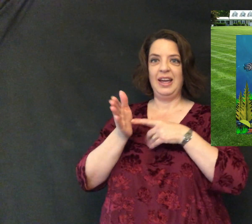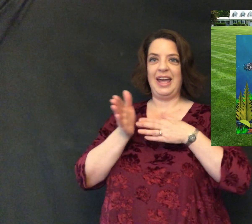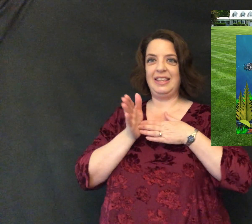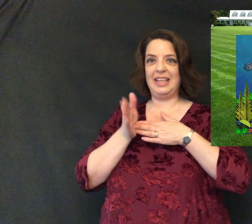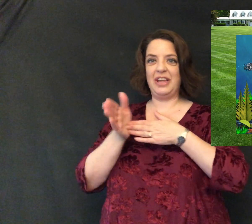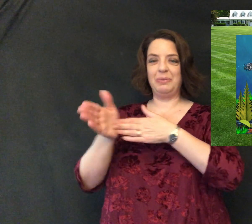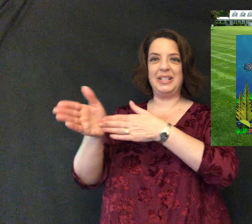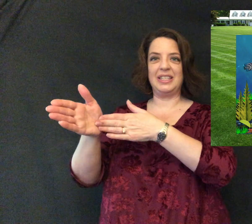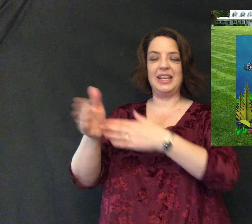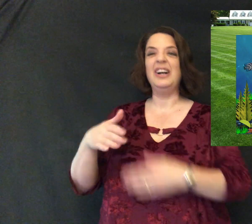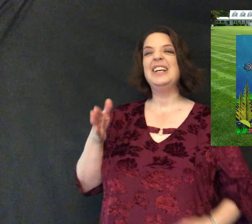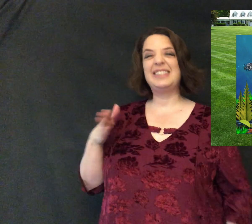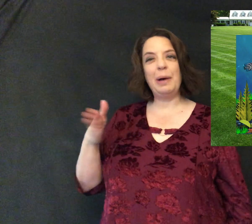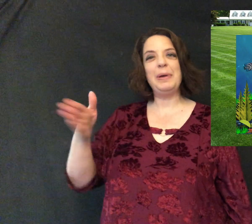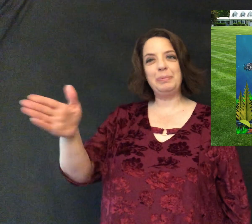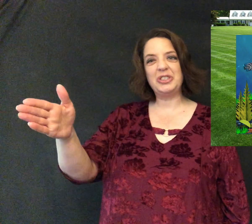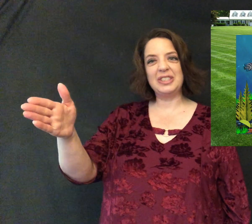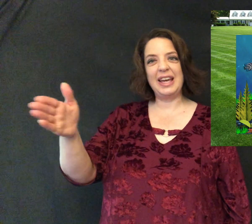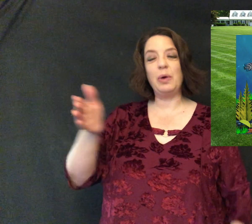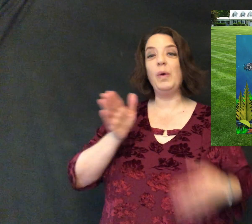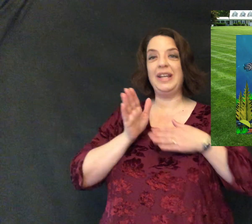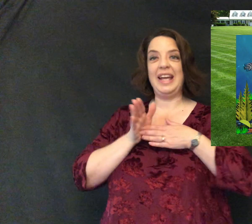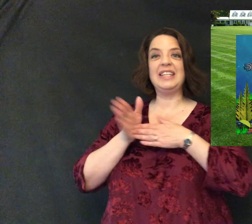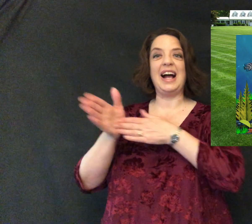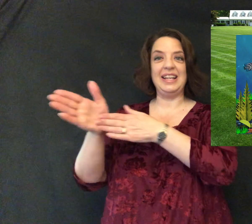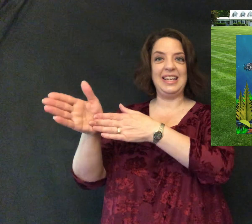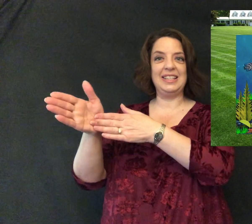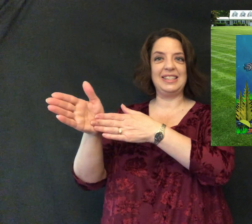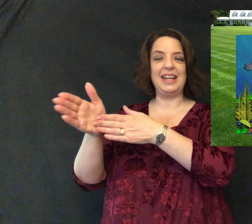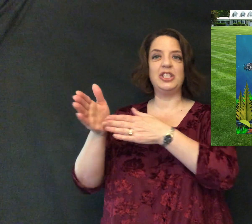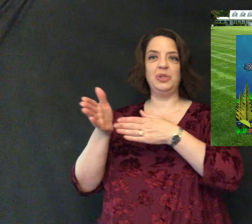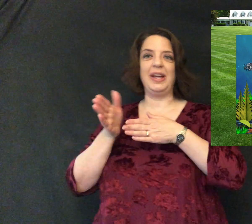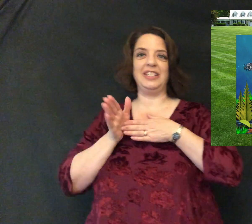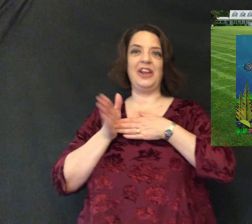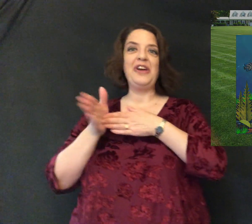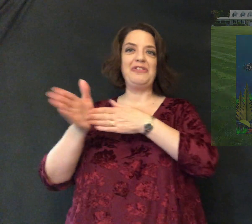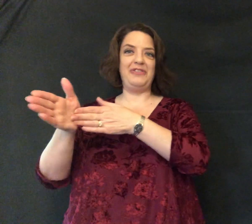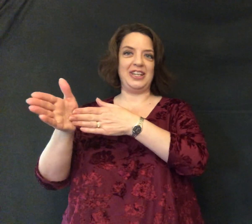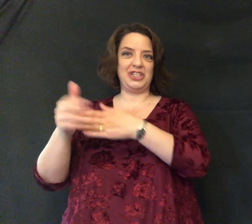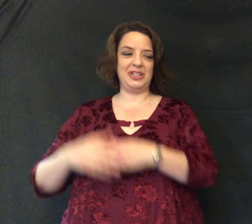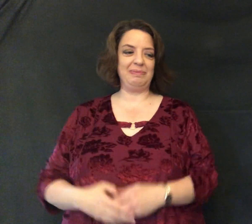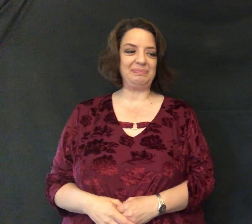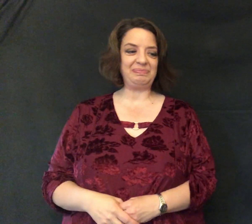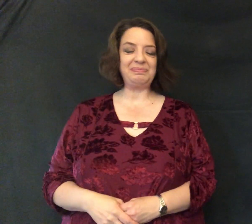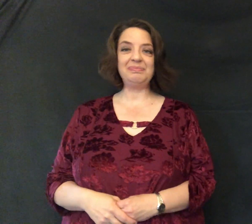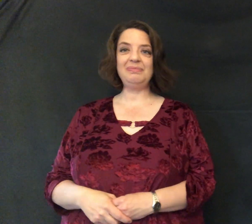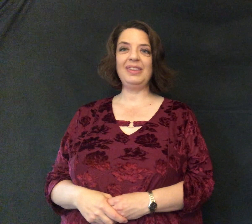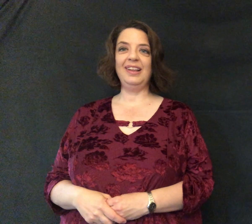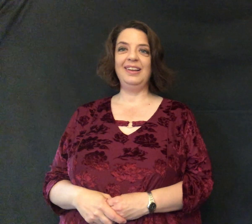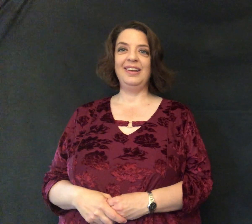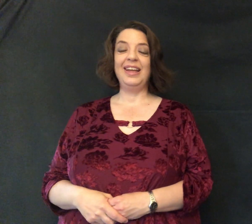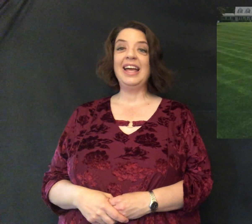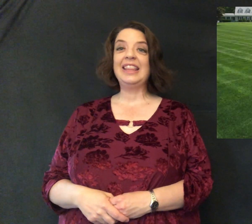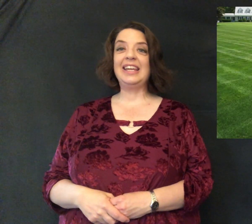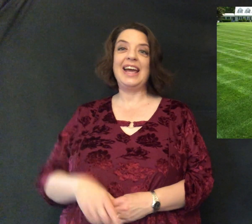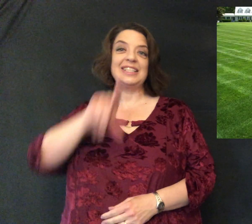And then the other one is the tail. Some people just sign it one-handed. I tend to sign it two-handed, fish. The next